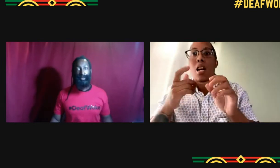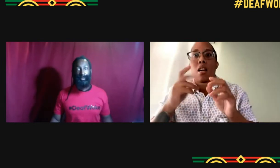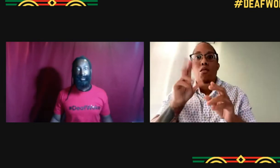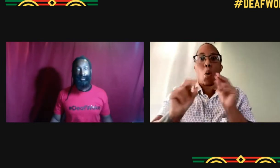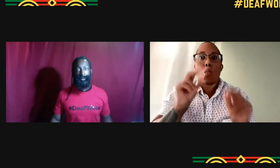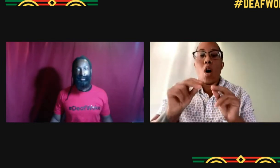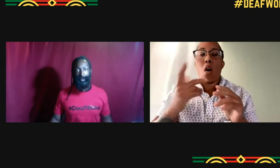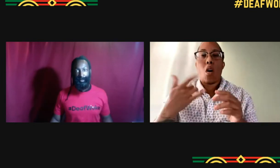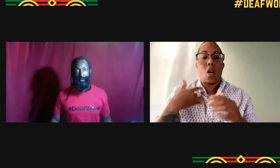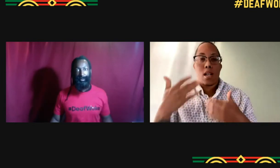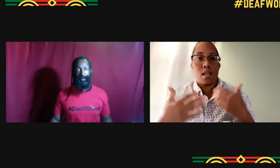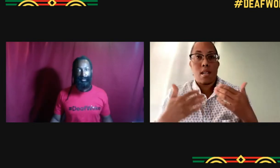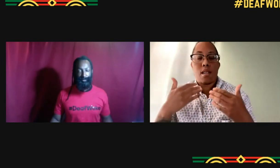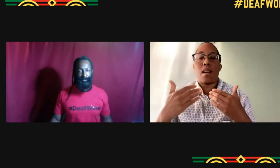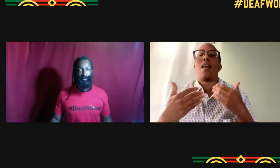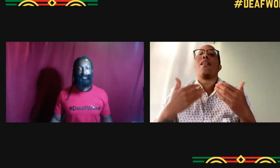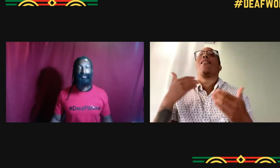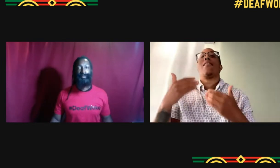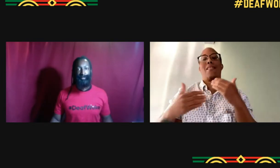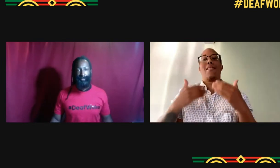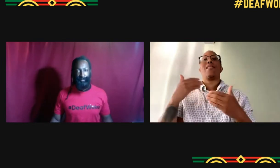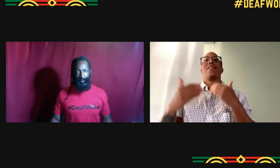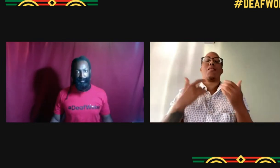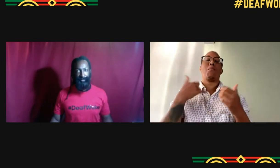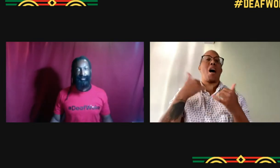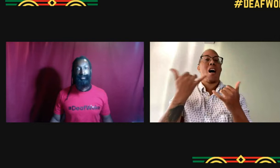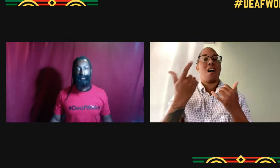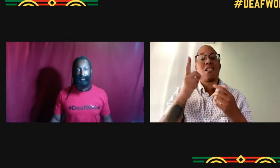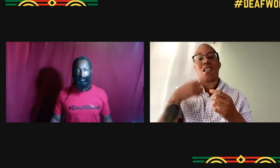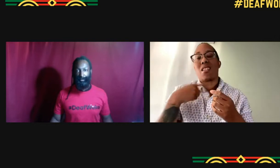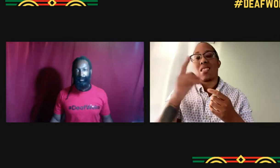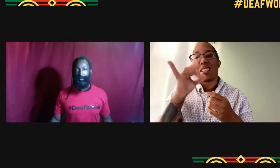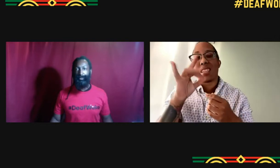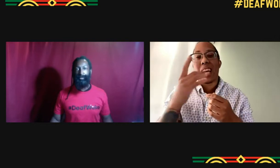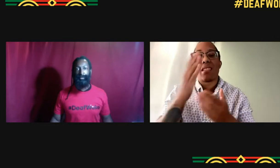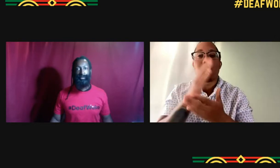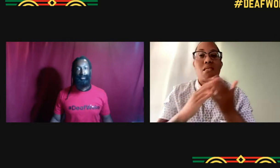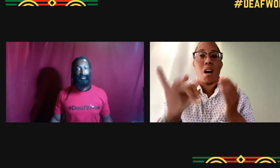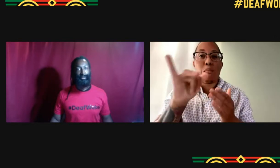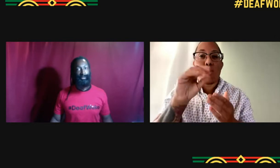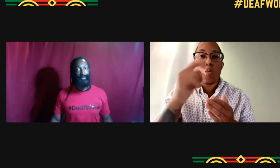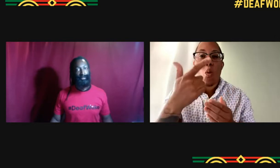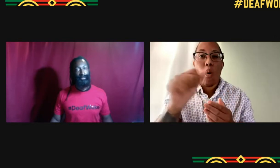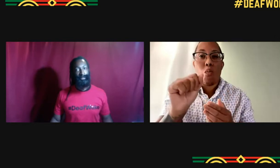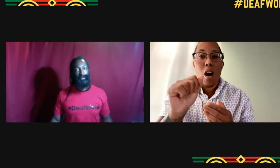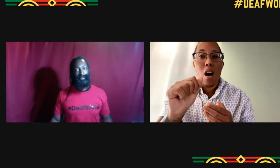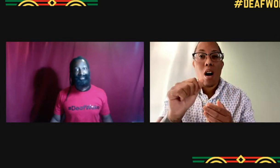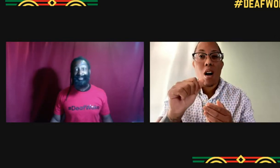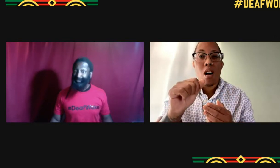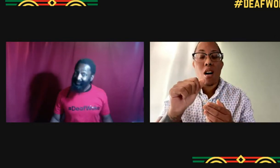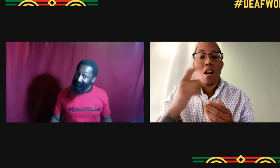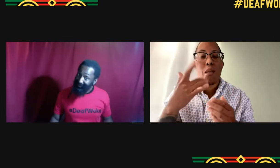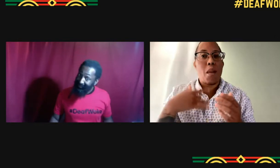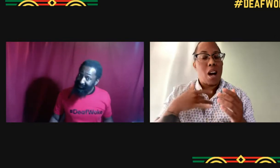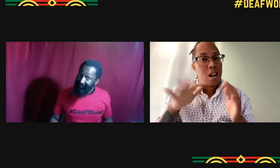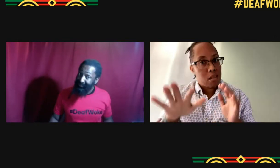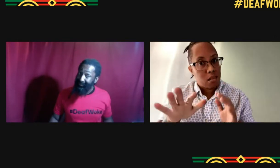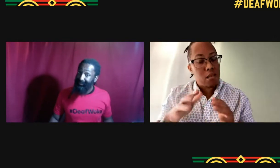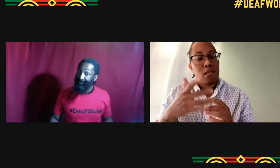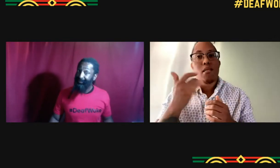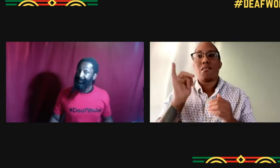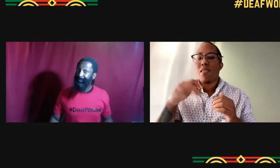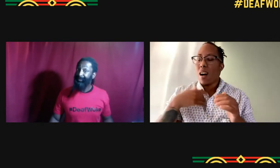typically would, saying no and kind of limiting itself and just kind of warming up and moving with that. You know, I did some